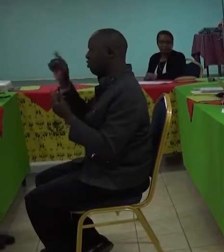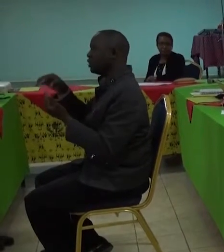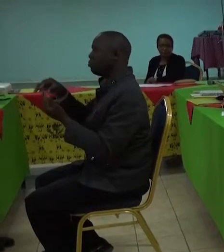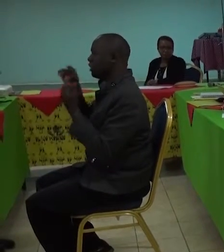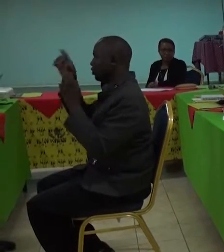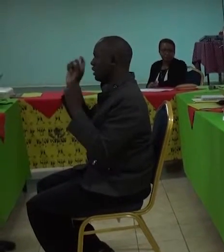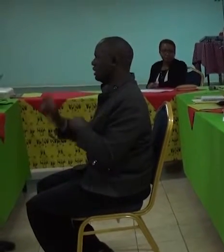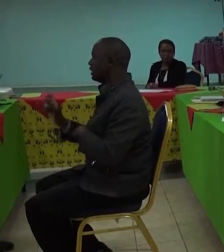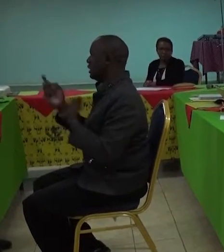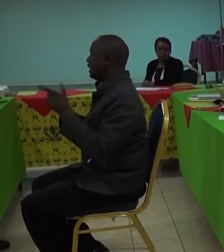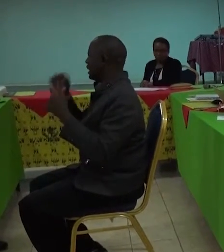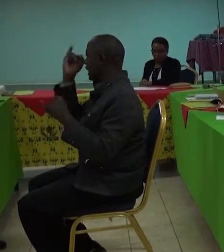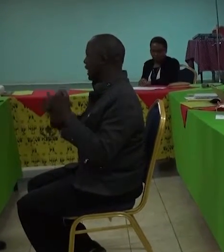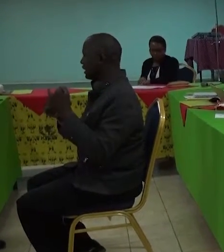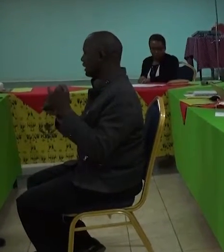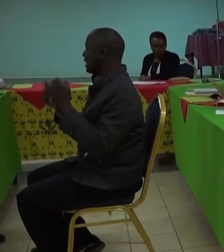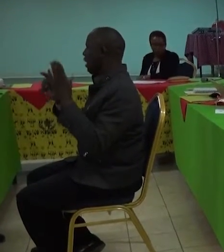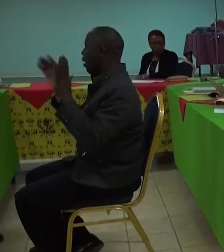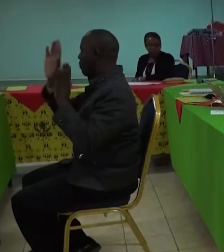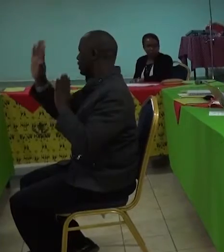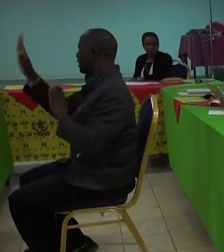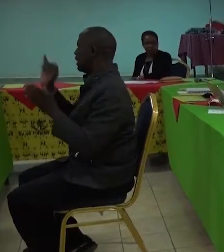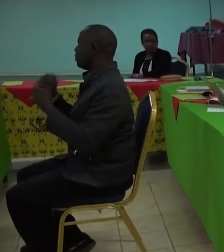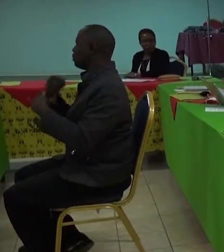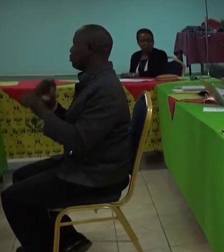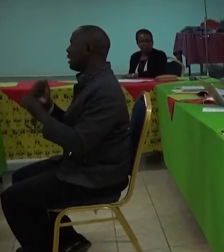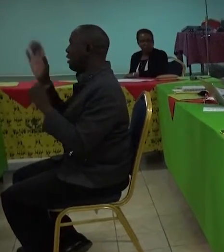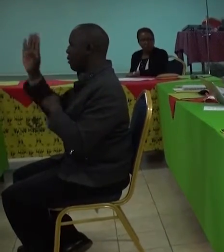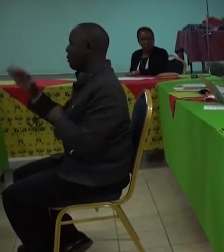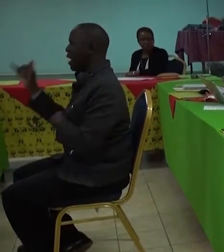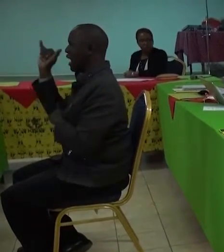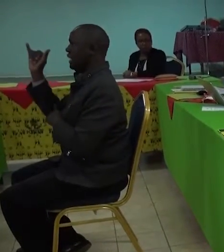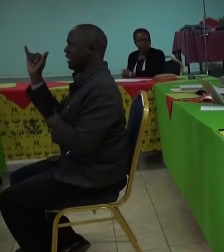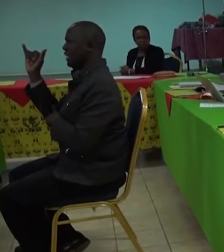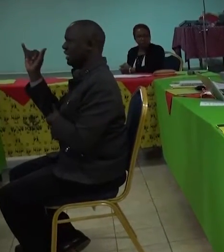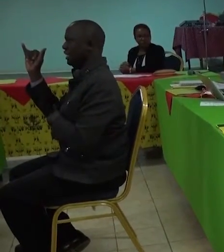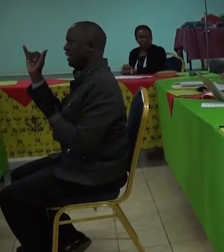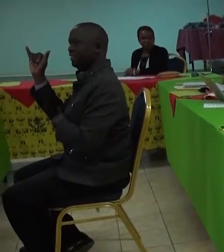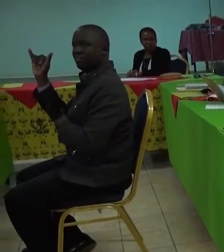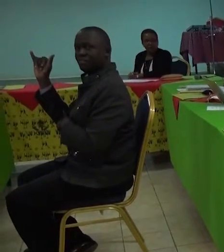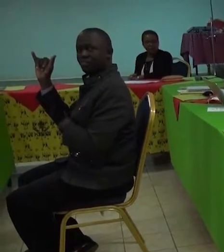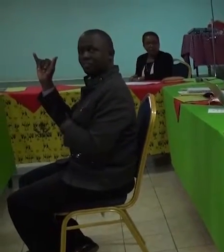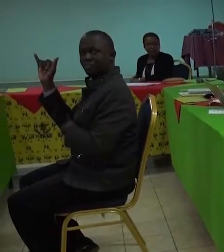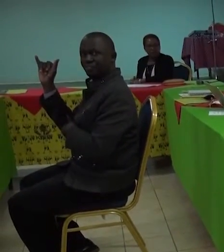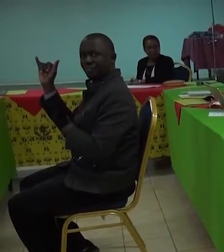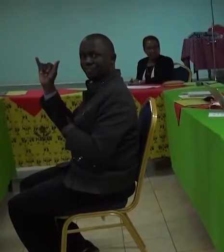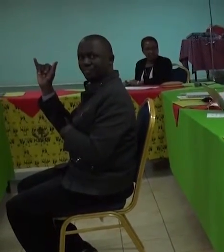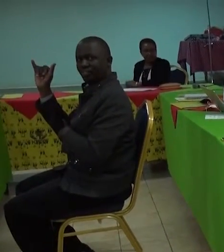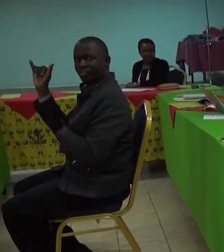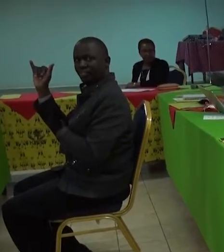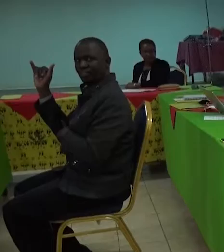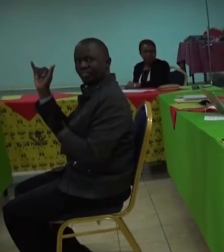I think the last presentation that was made by